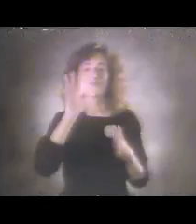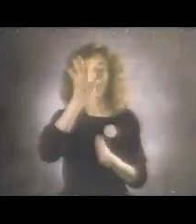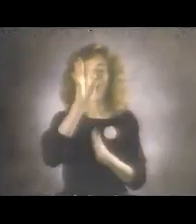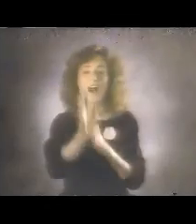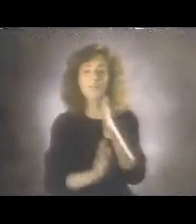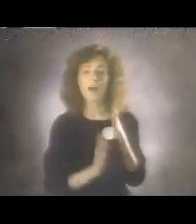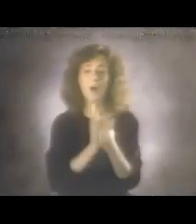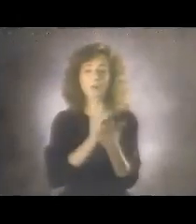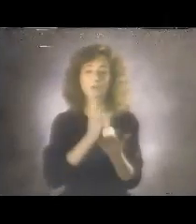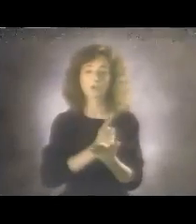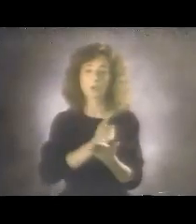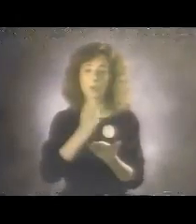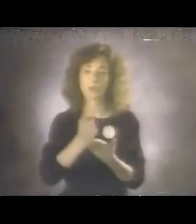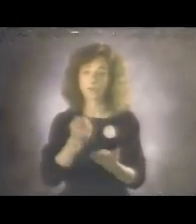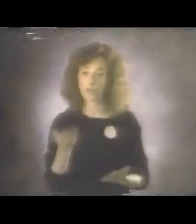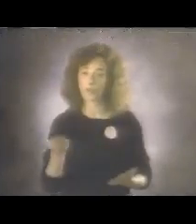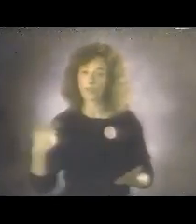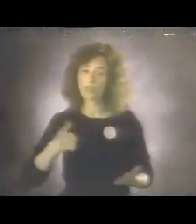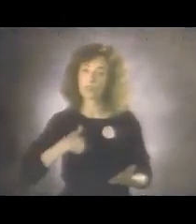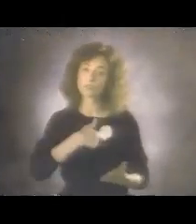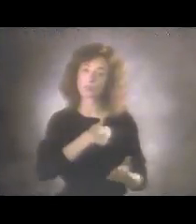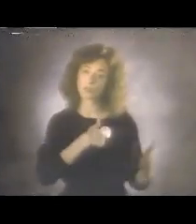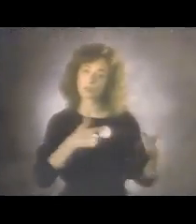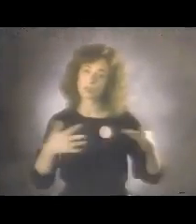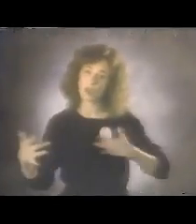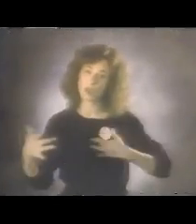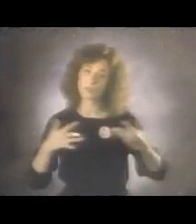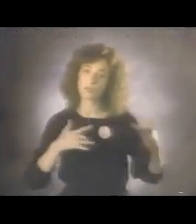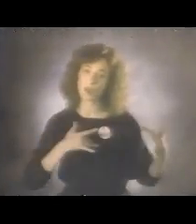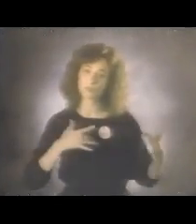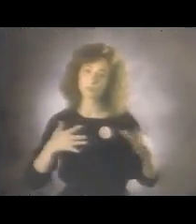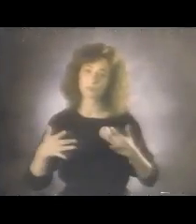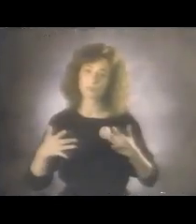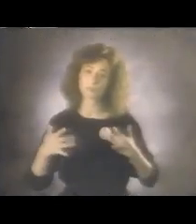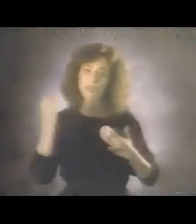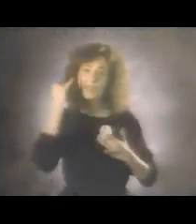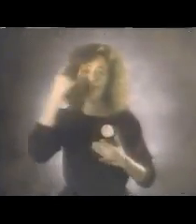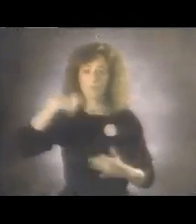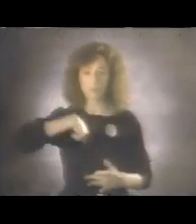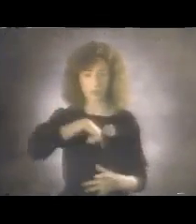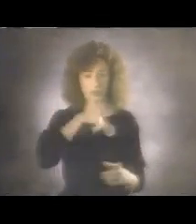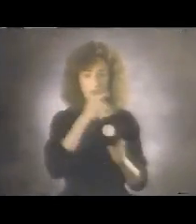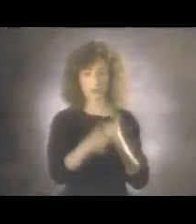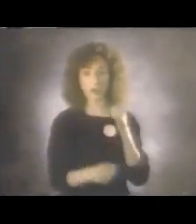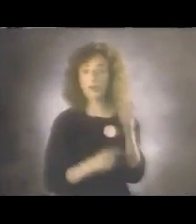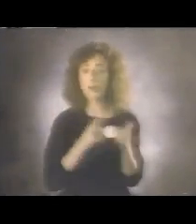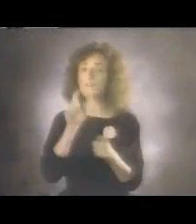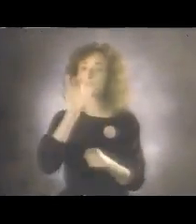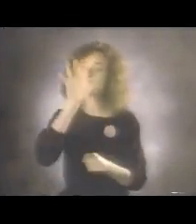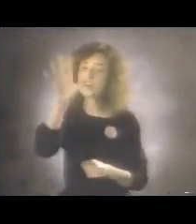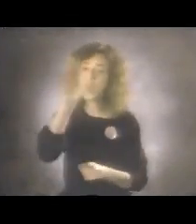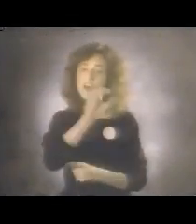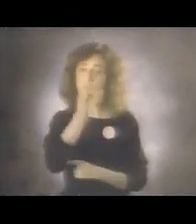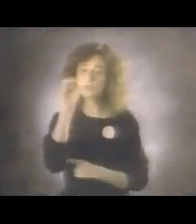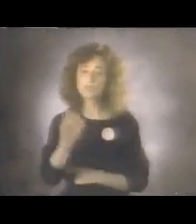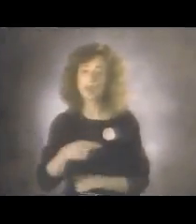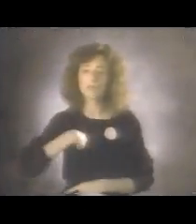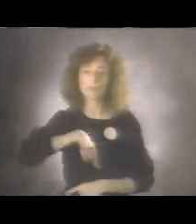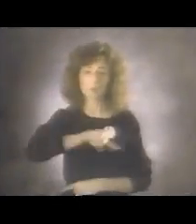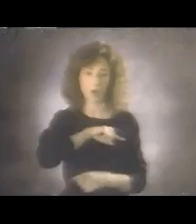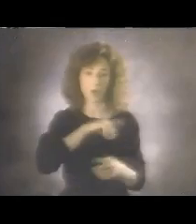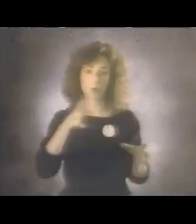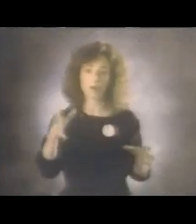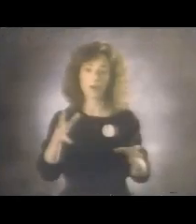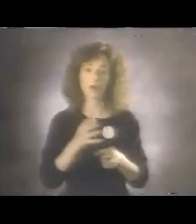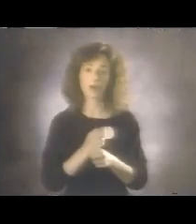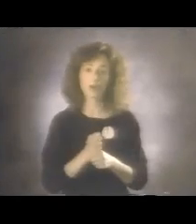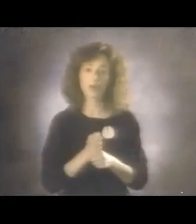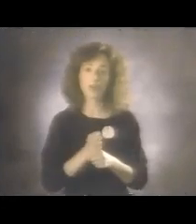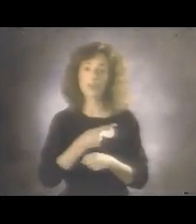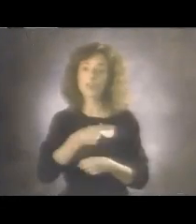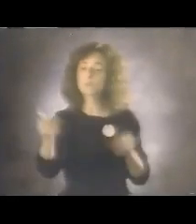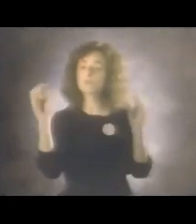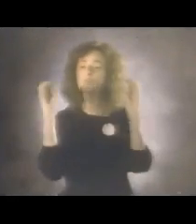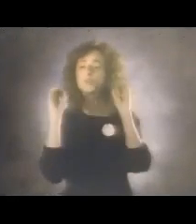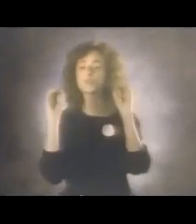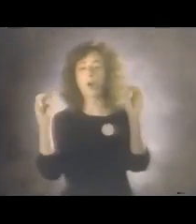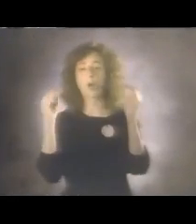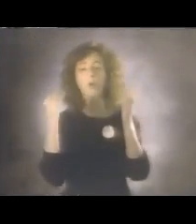volunteered just 5 hours a week to the causes we care about, if we all donated just 5% of what we earn, there'd be almost